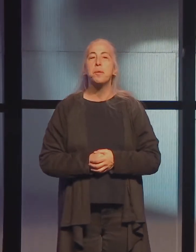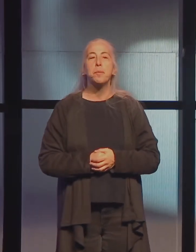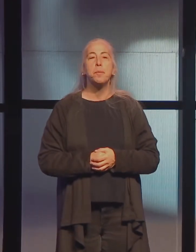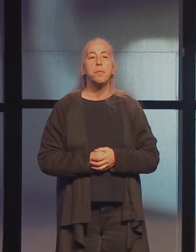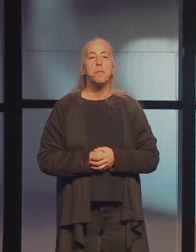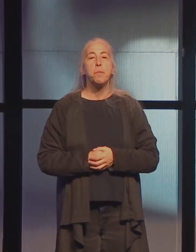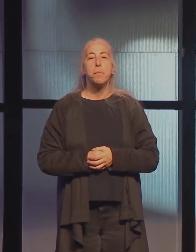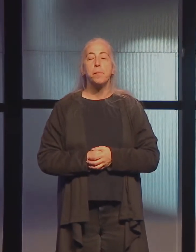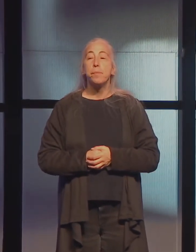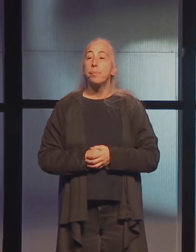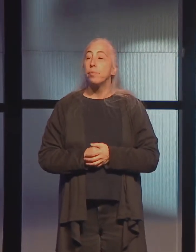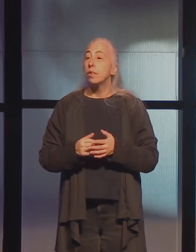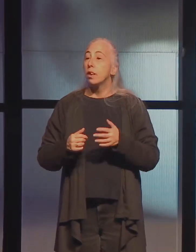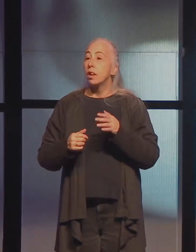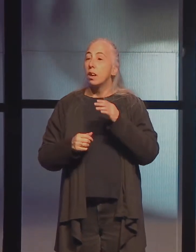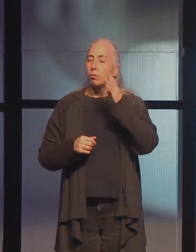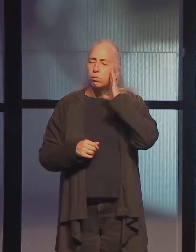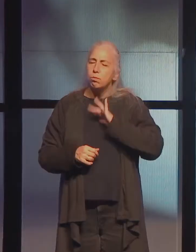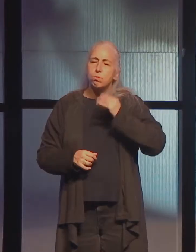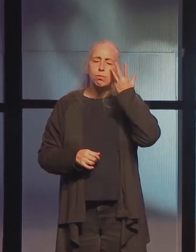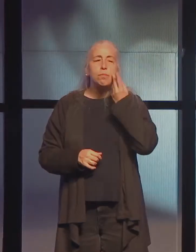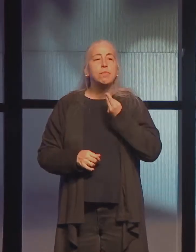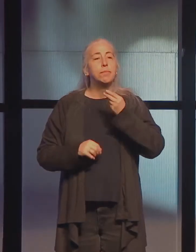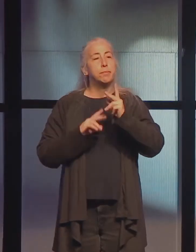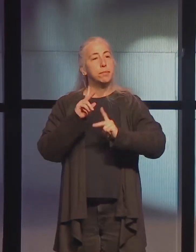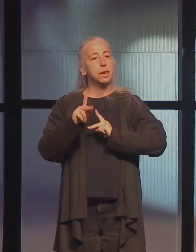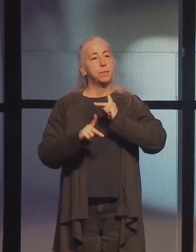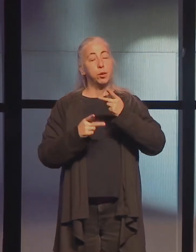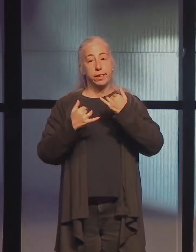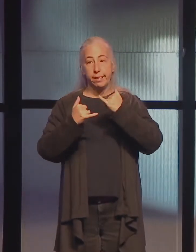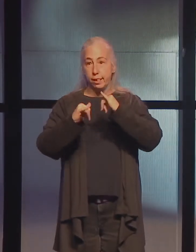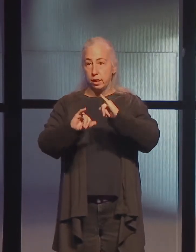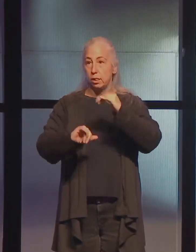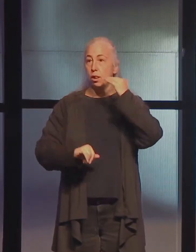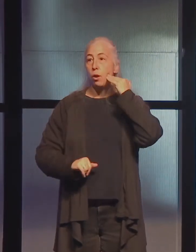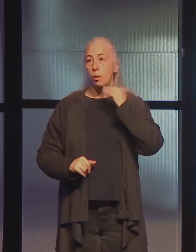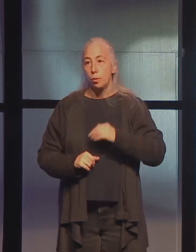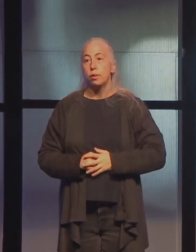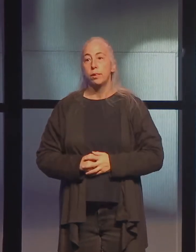Even those of us who have been around this path for a long time, we know.